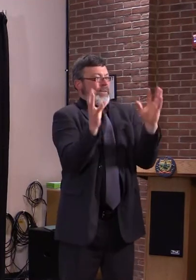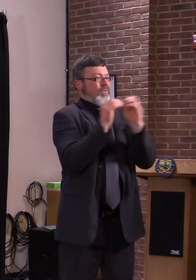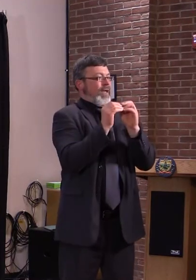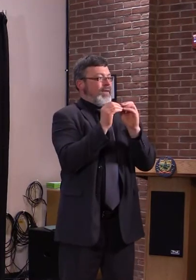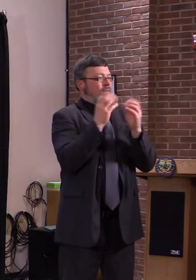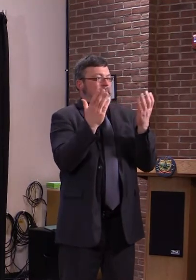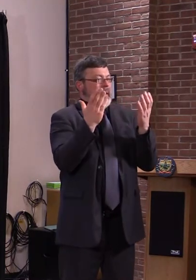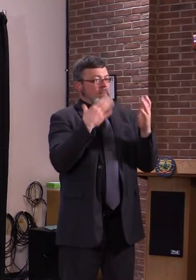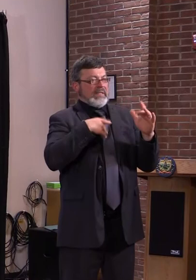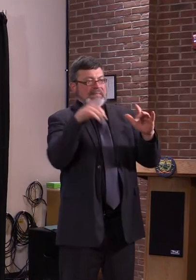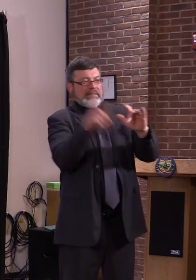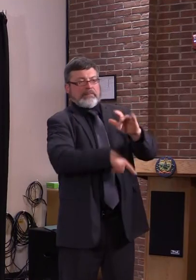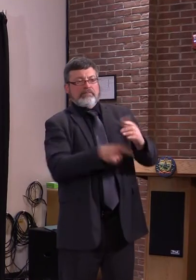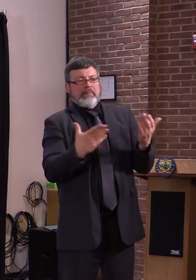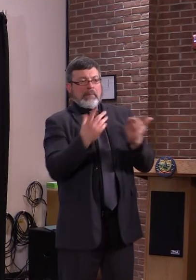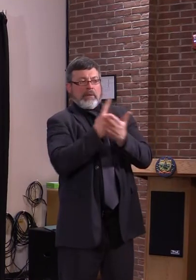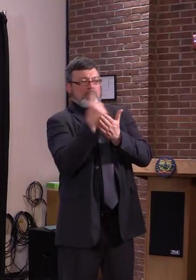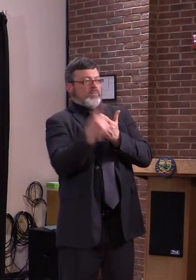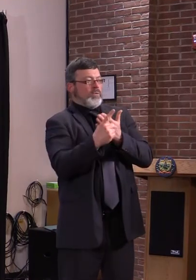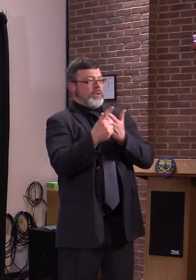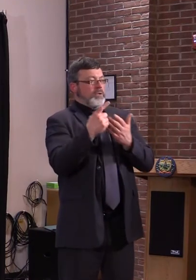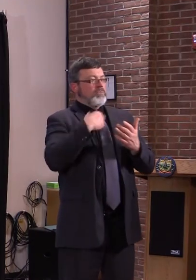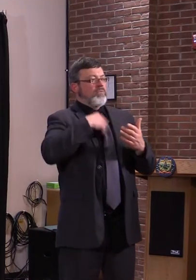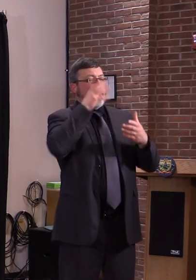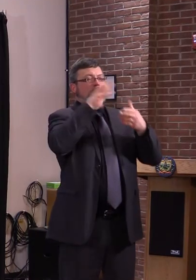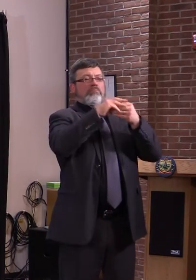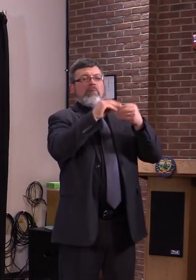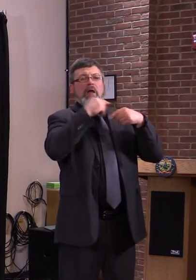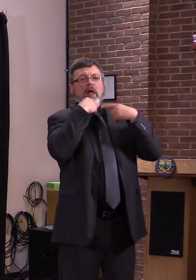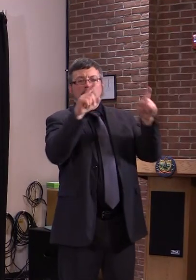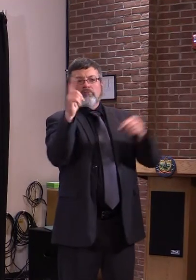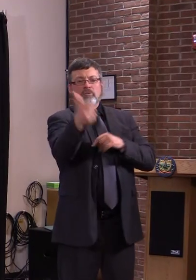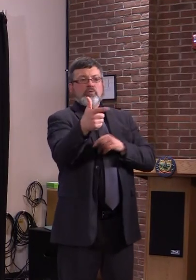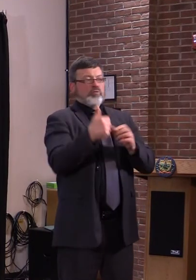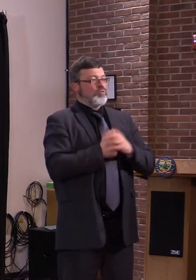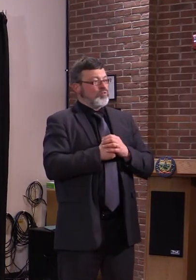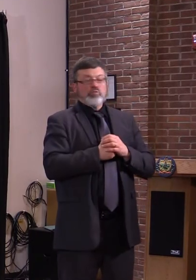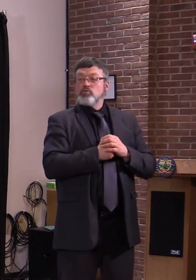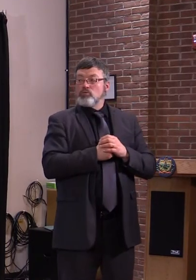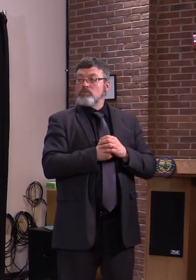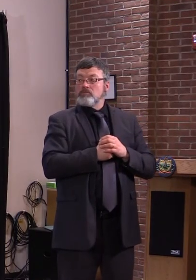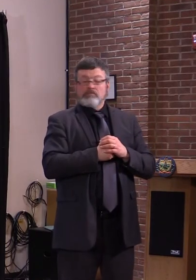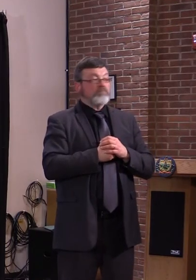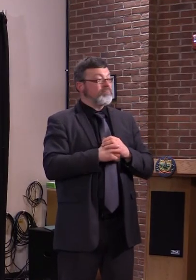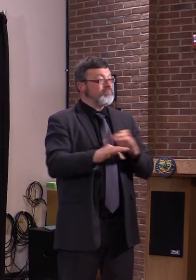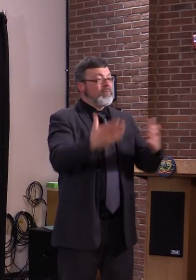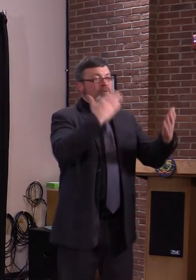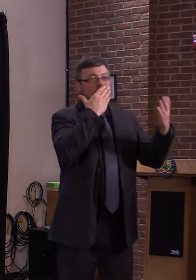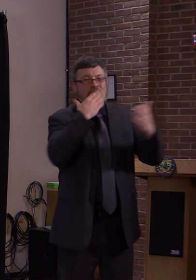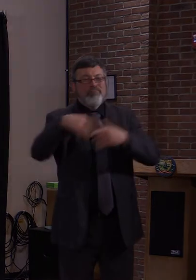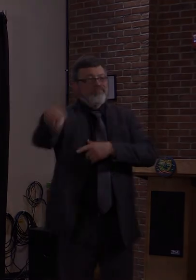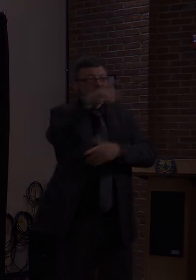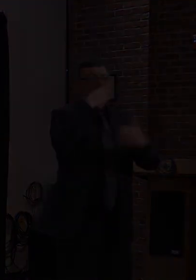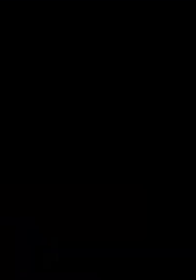going to be Tuesday, but we'll send out an announcement on that as soon as possible. Thank you all very much.